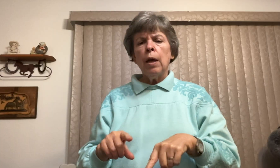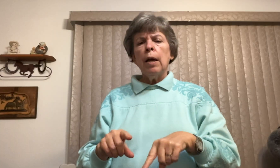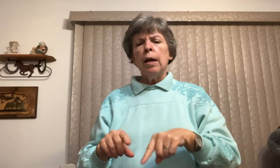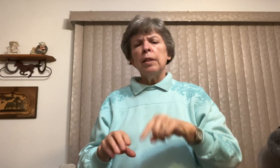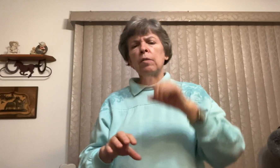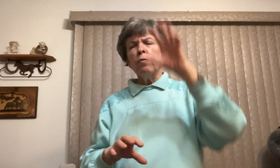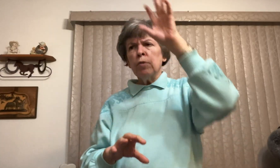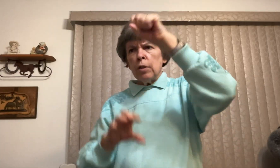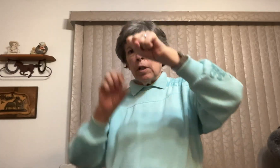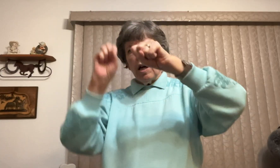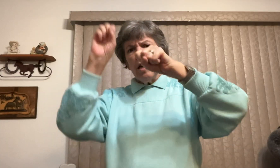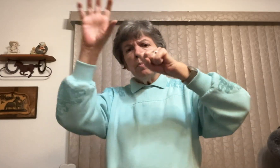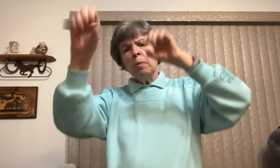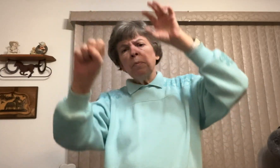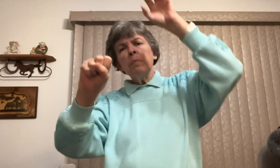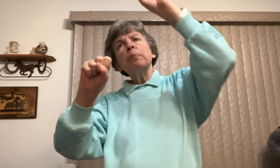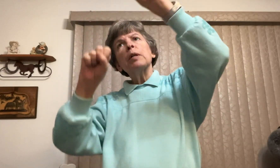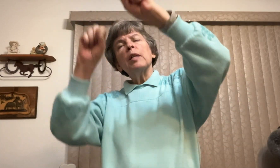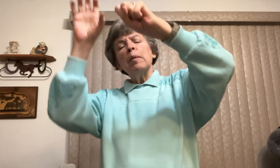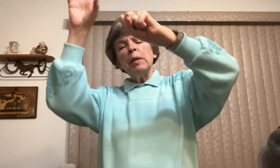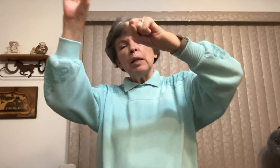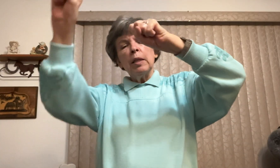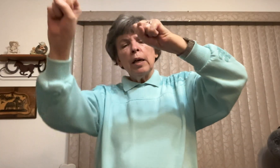And then for climb, be climbing like that.